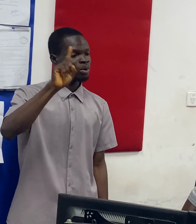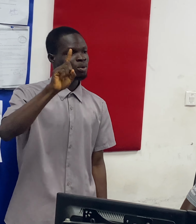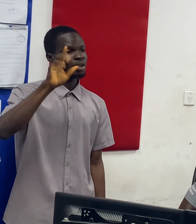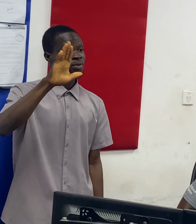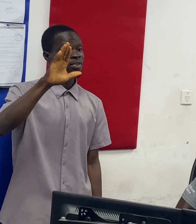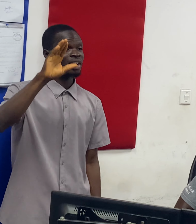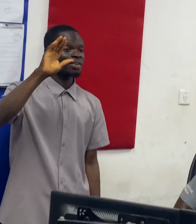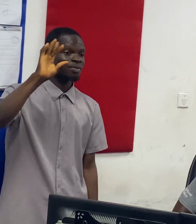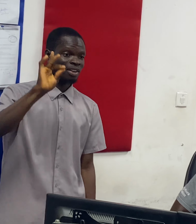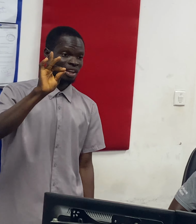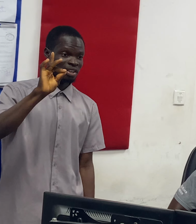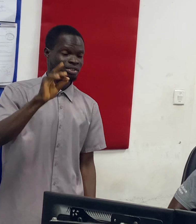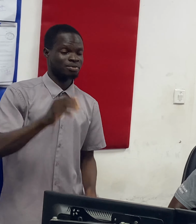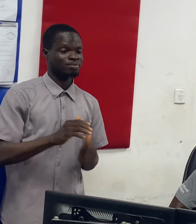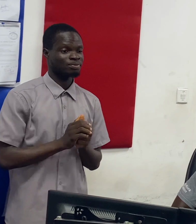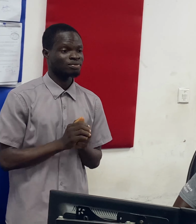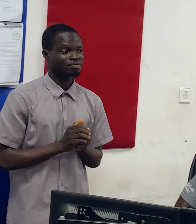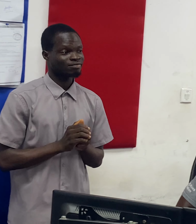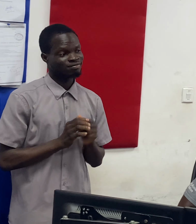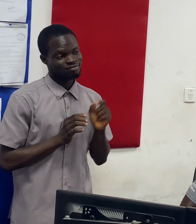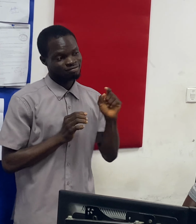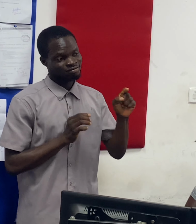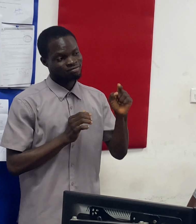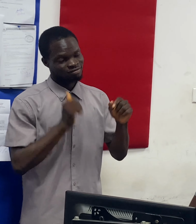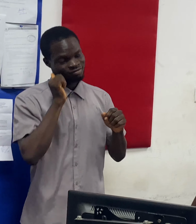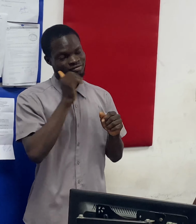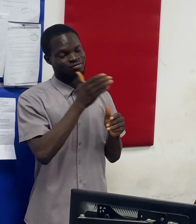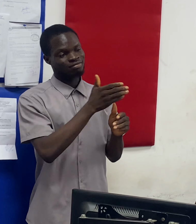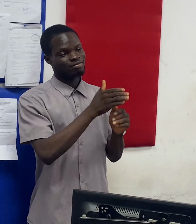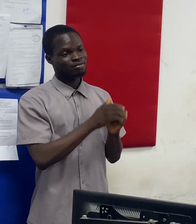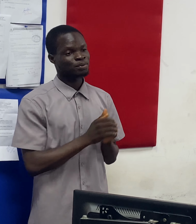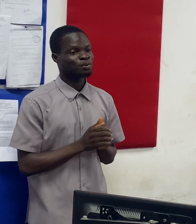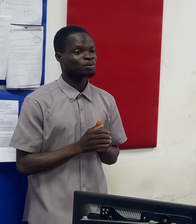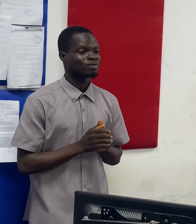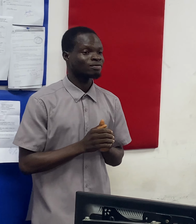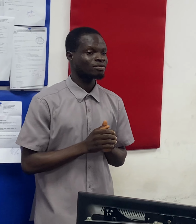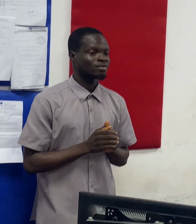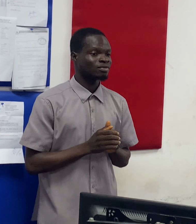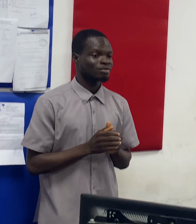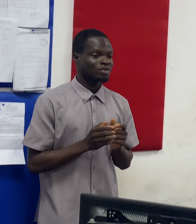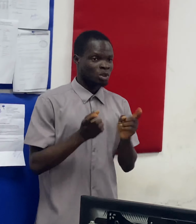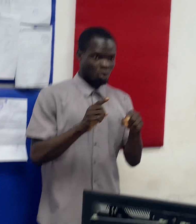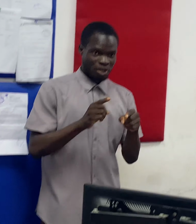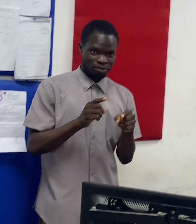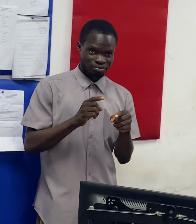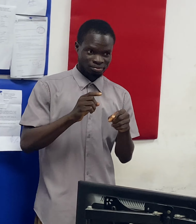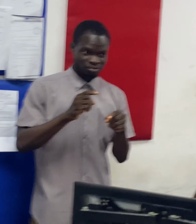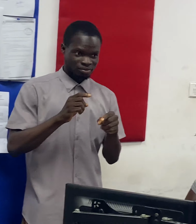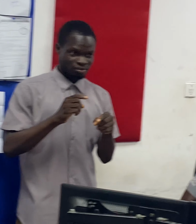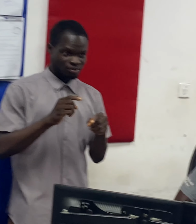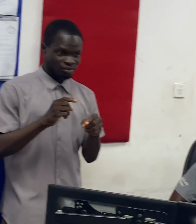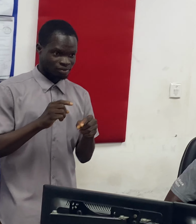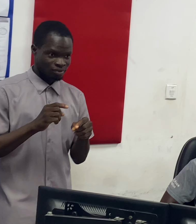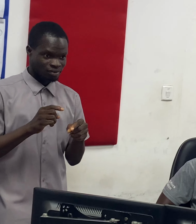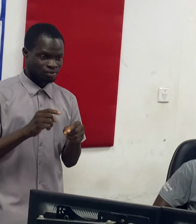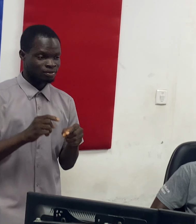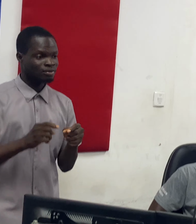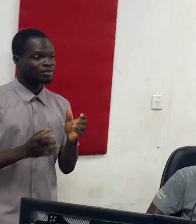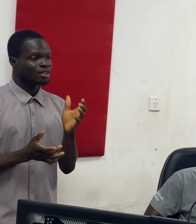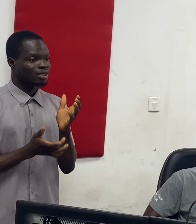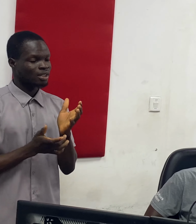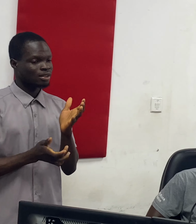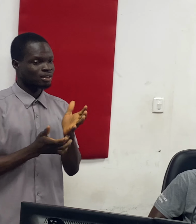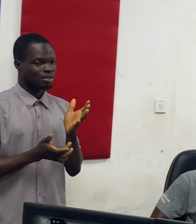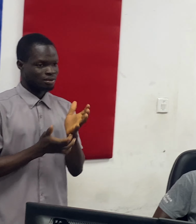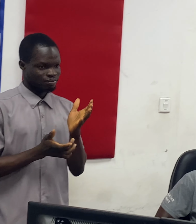05039231158. Madam Kindness, again, when it comes to assistive technology and the role they play